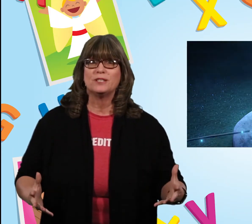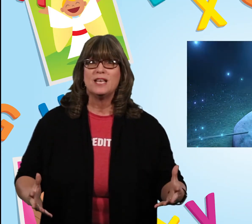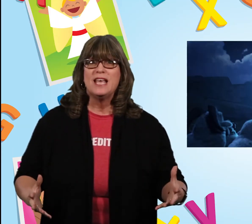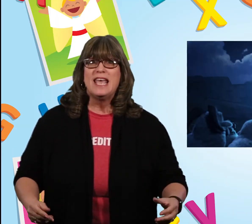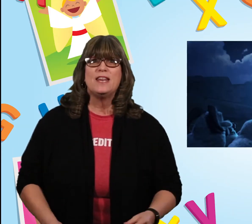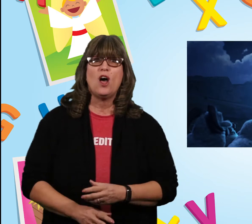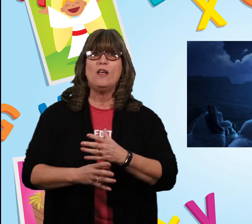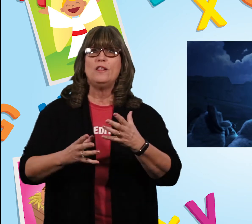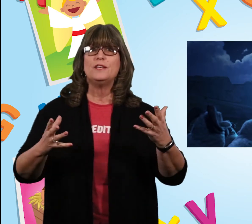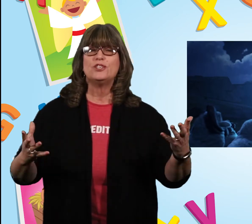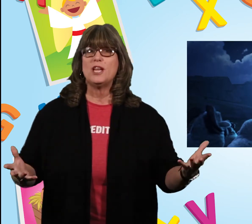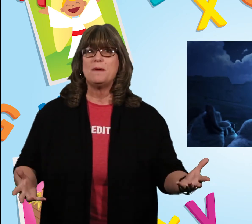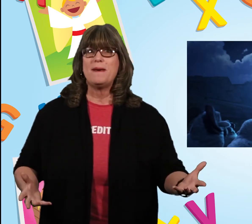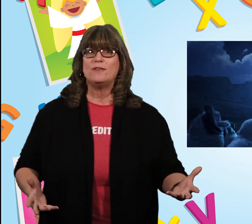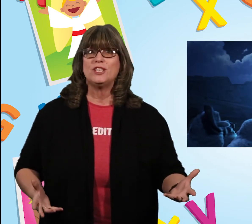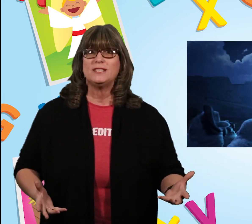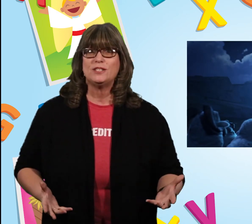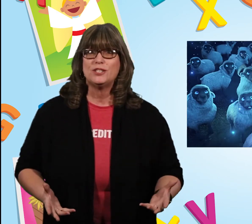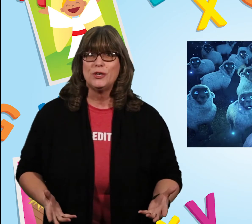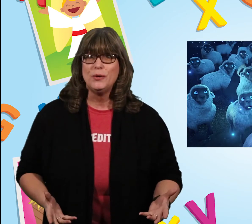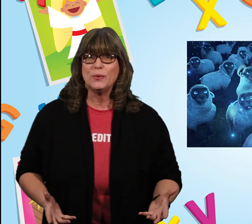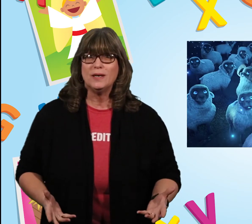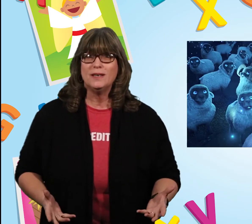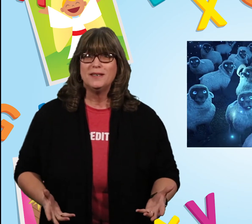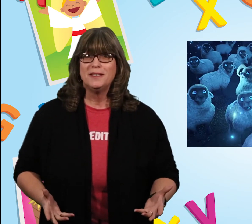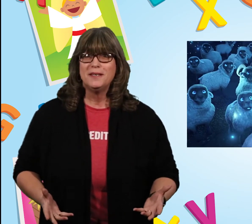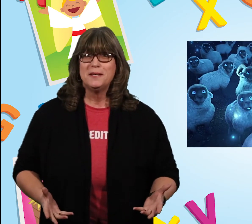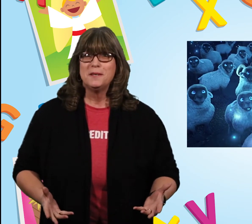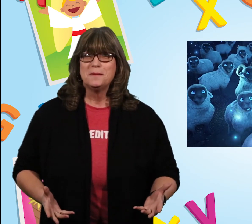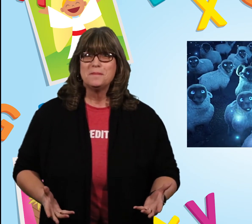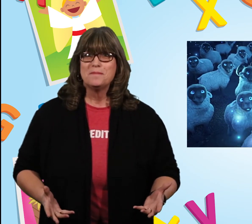shepherds And all of the sheep about Jesus too